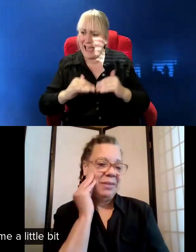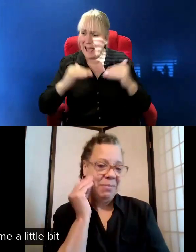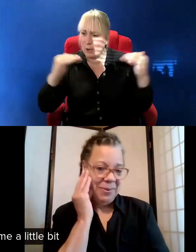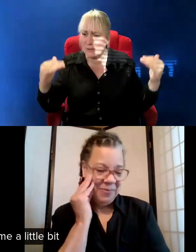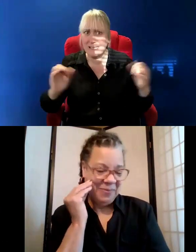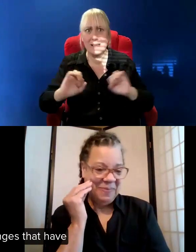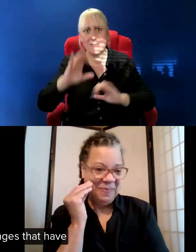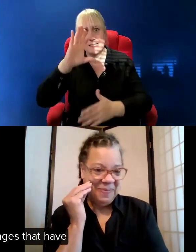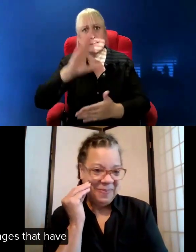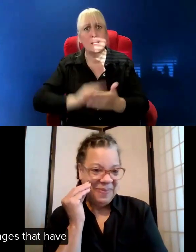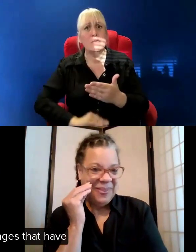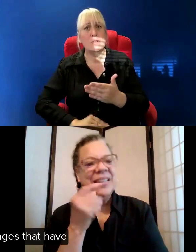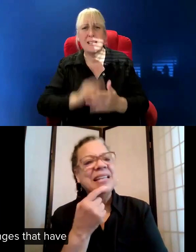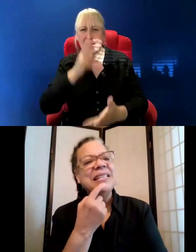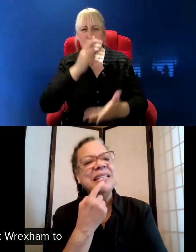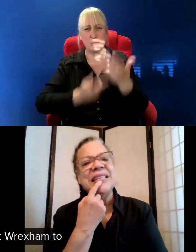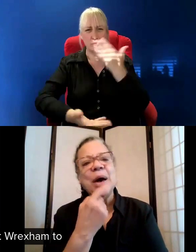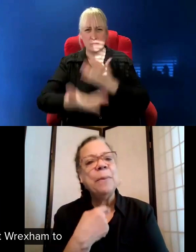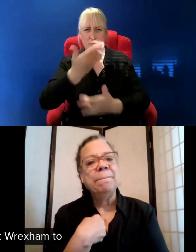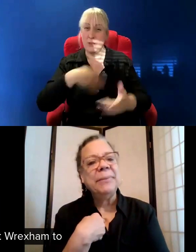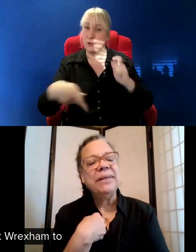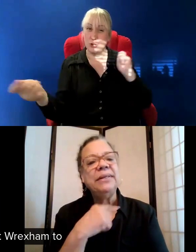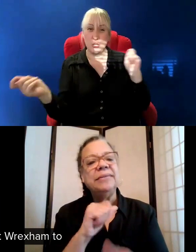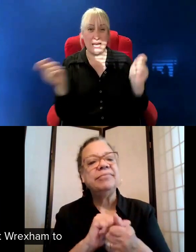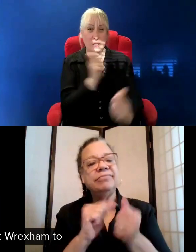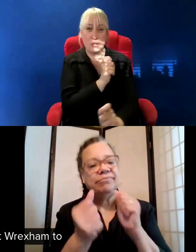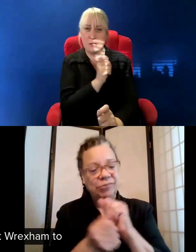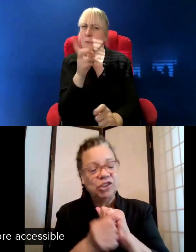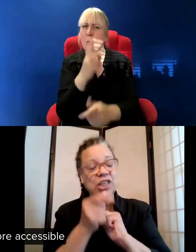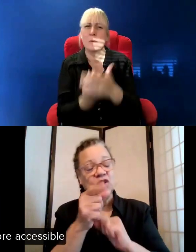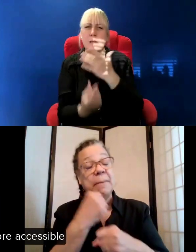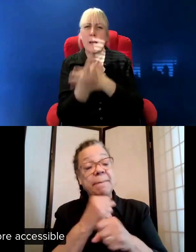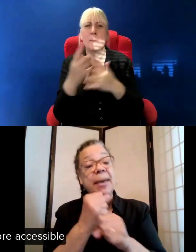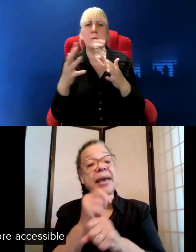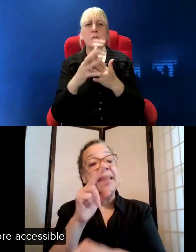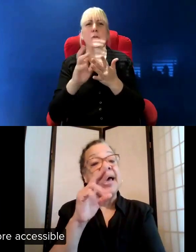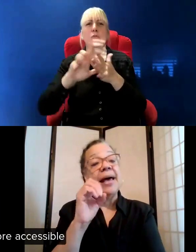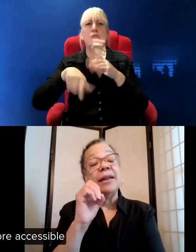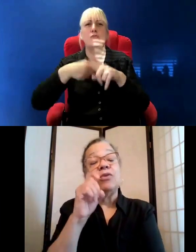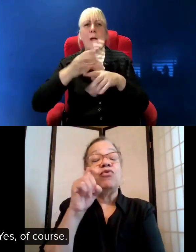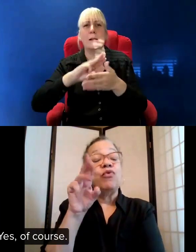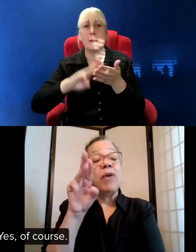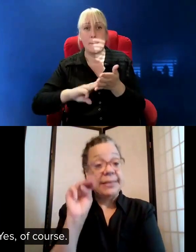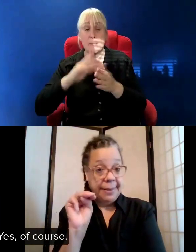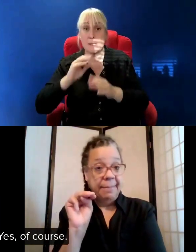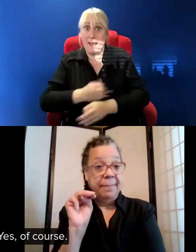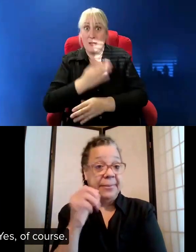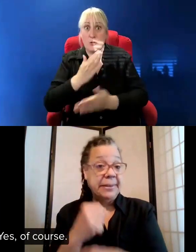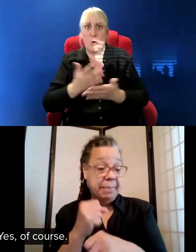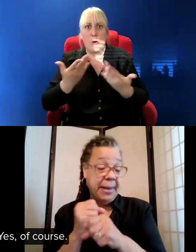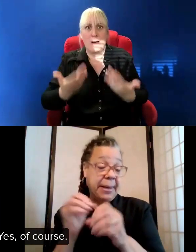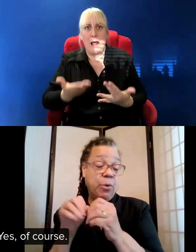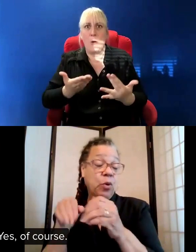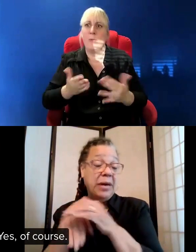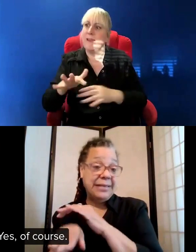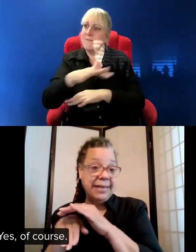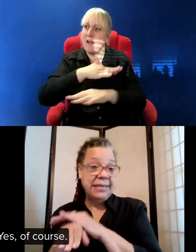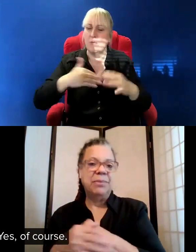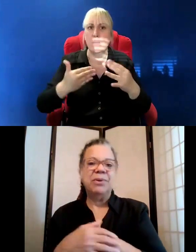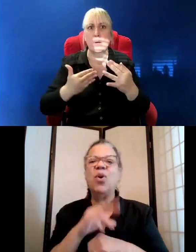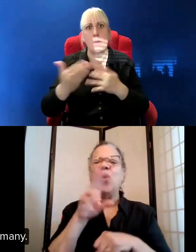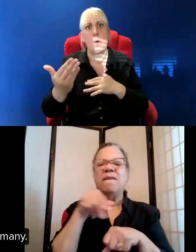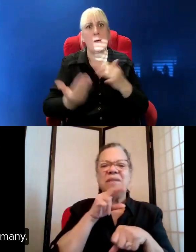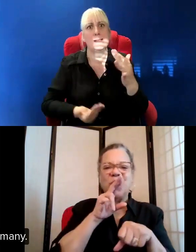you tell me a little bit about the changes that have been made at Wrexham to create that more accessible environment? Yes, of